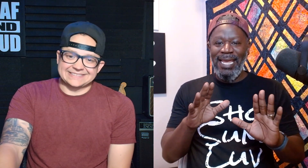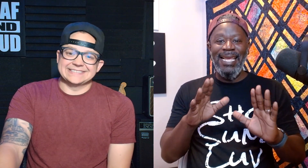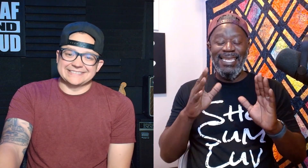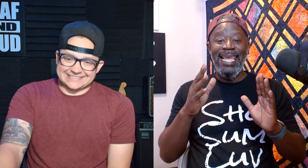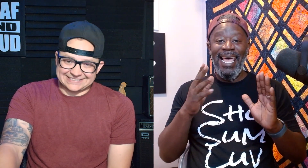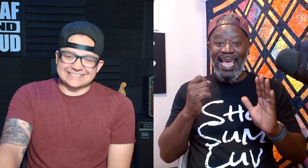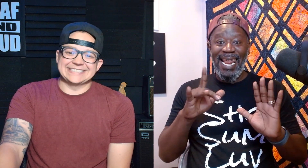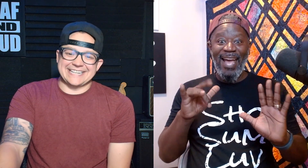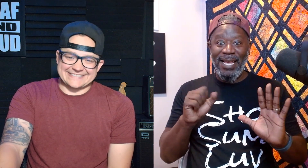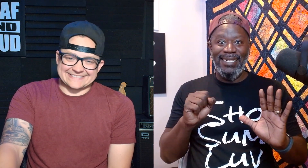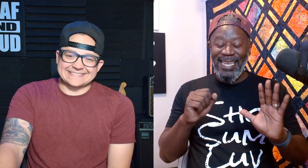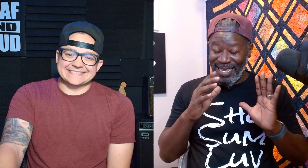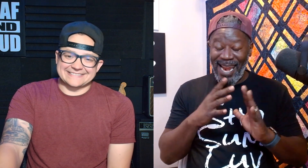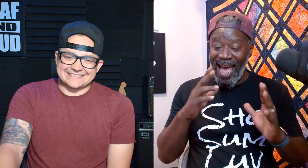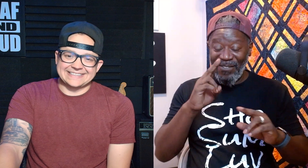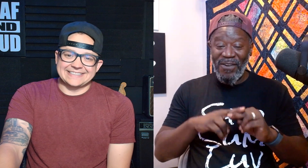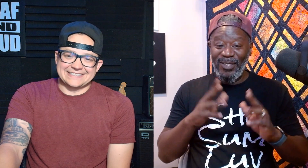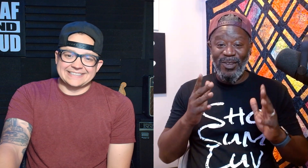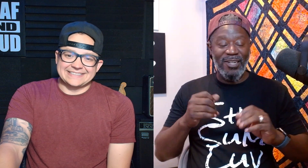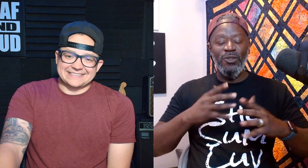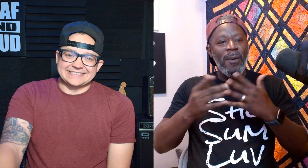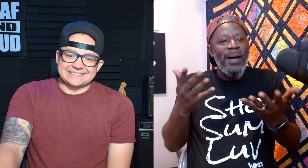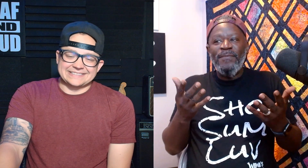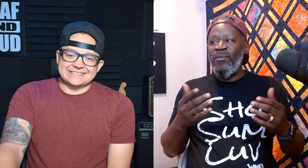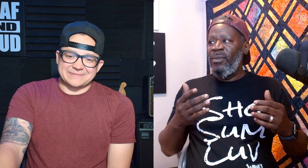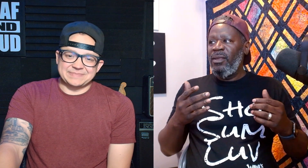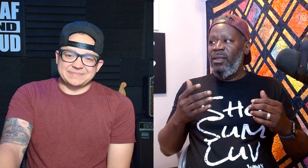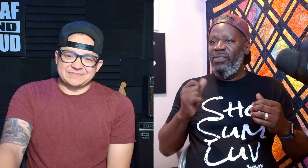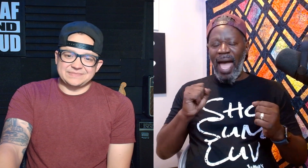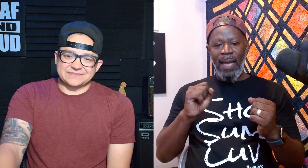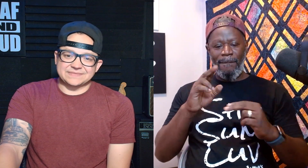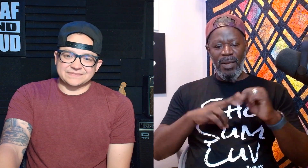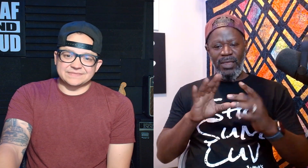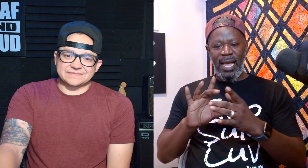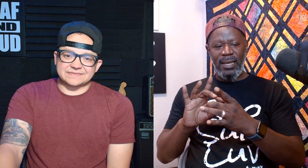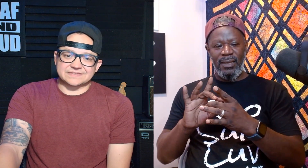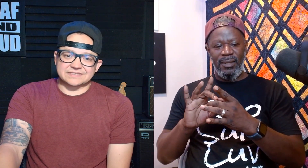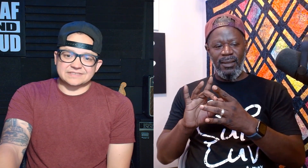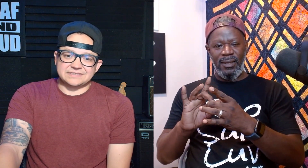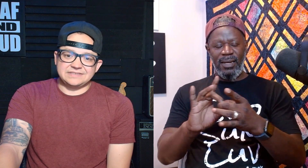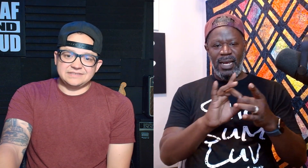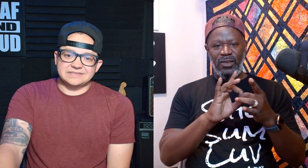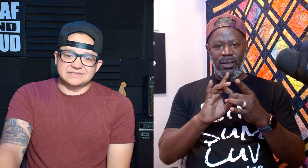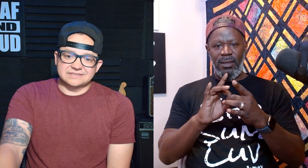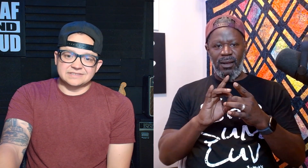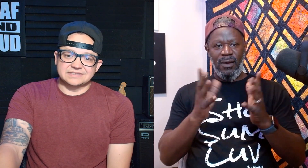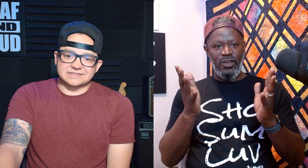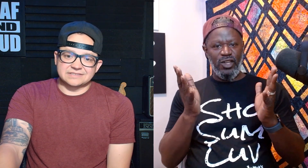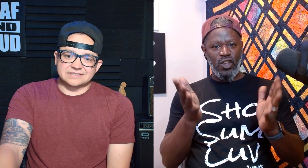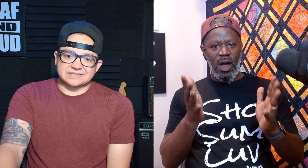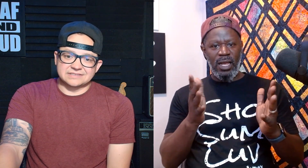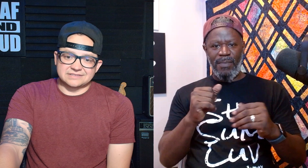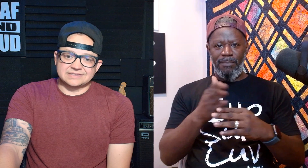ever. He is hilarious. He is a lot of fun to talk to. So, but that built that connection